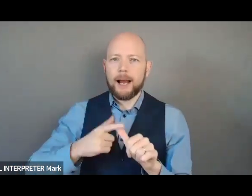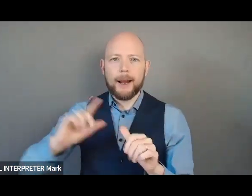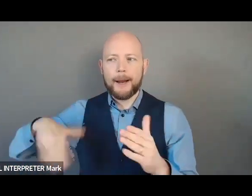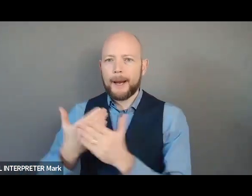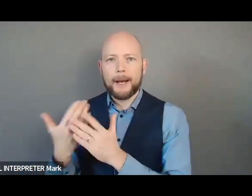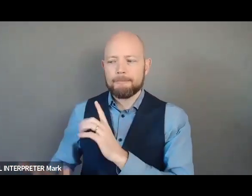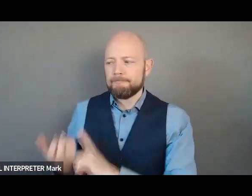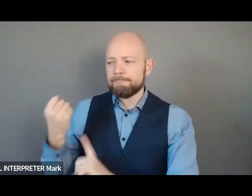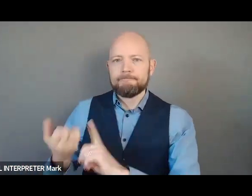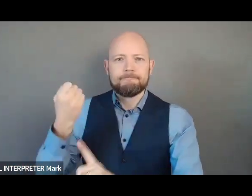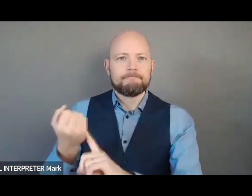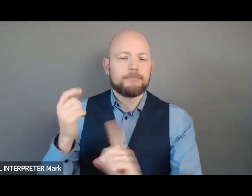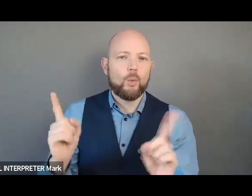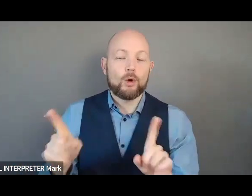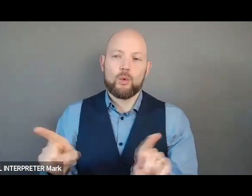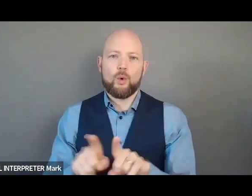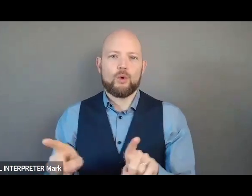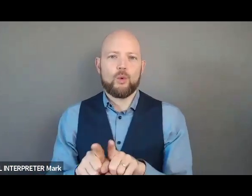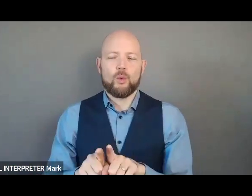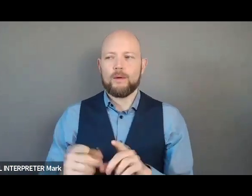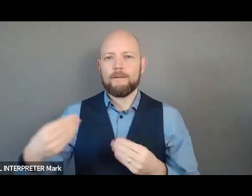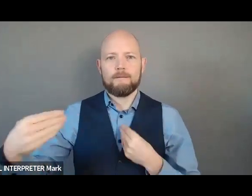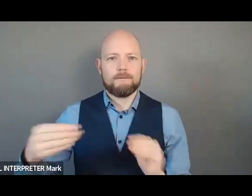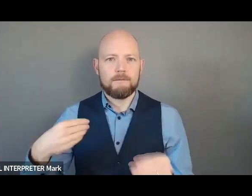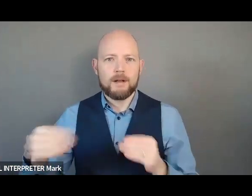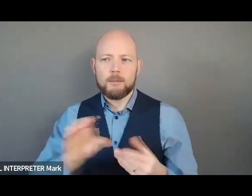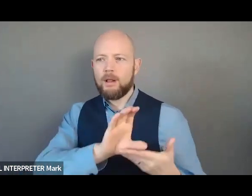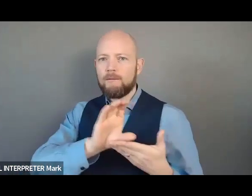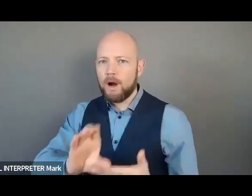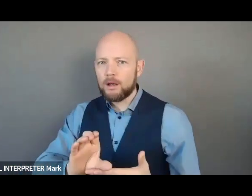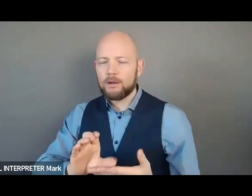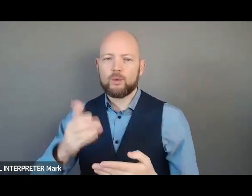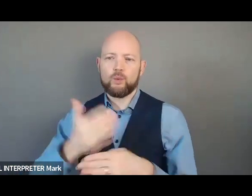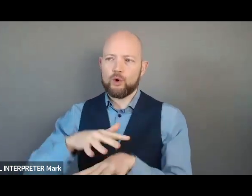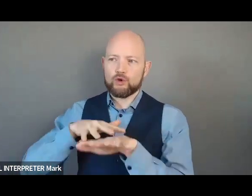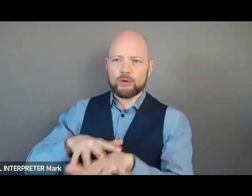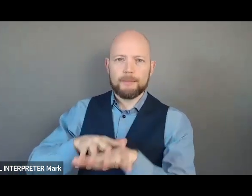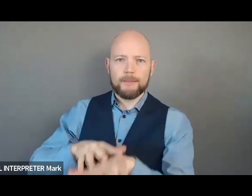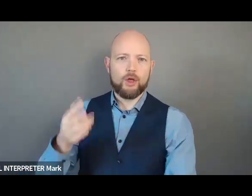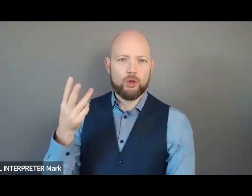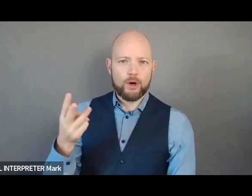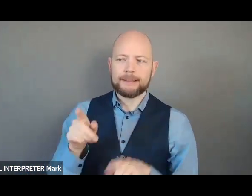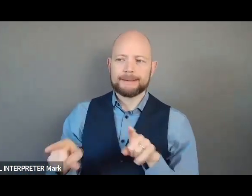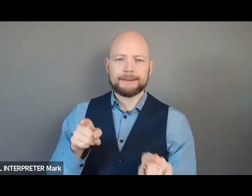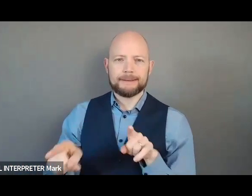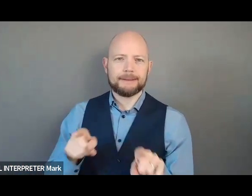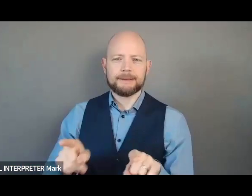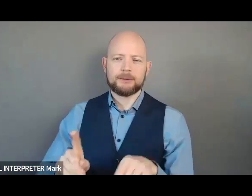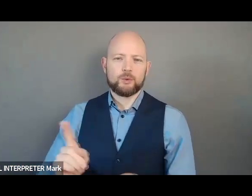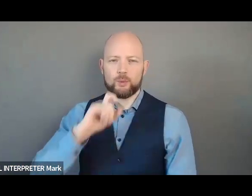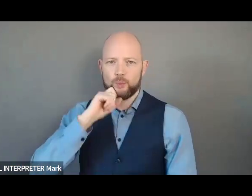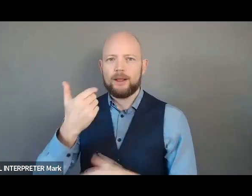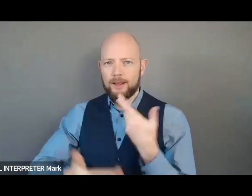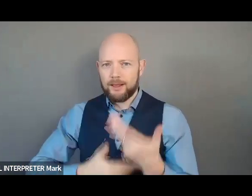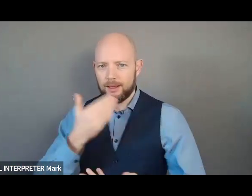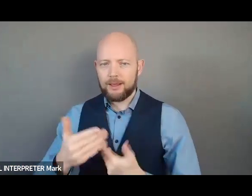keep mixing the term flexible fund and Workstream 3 together, but the Workstream 3, the organisation of working up, we've got